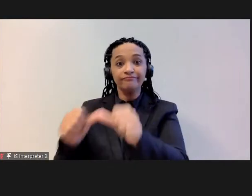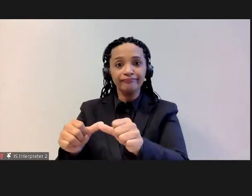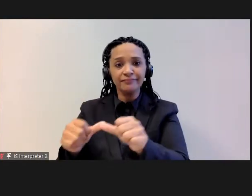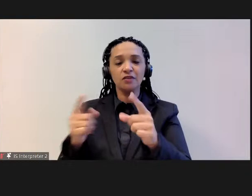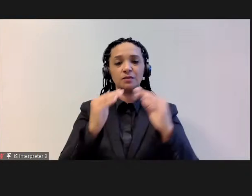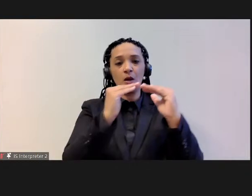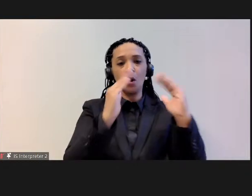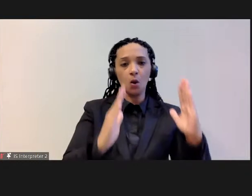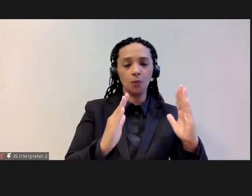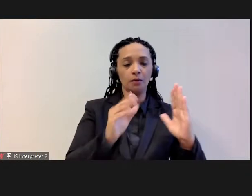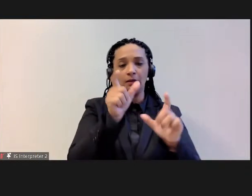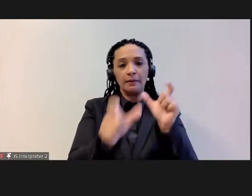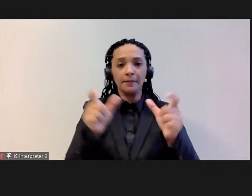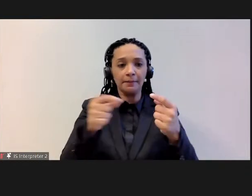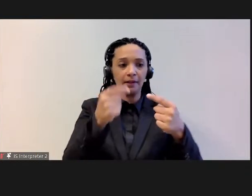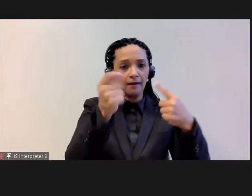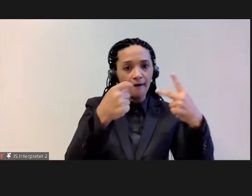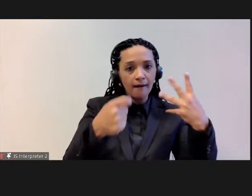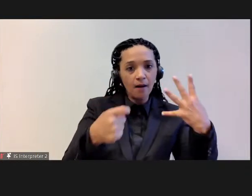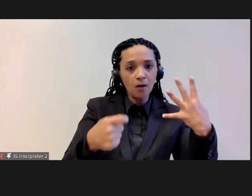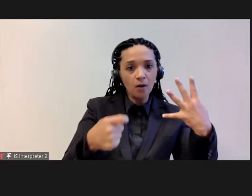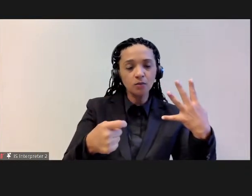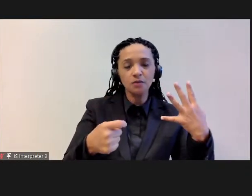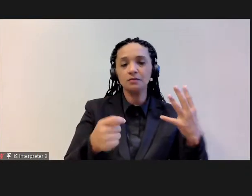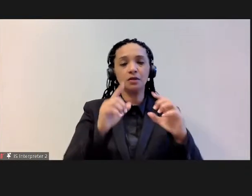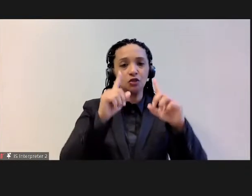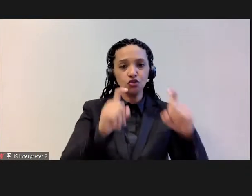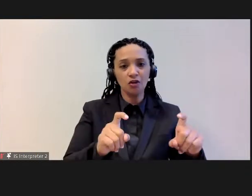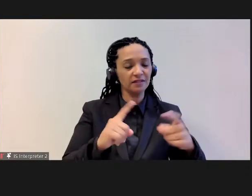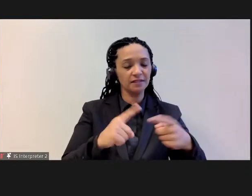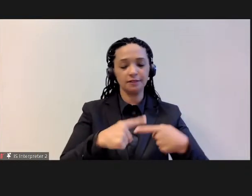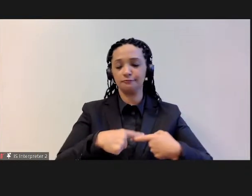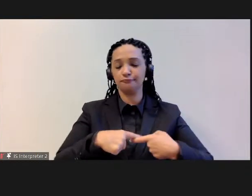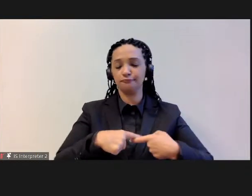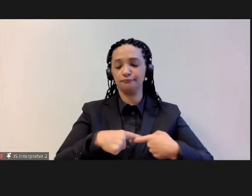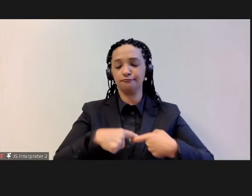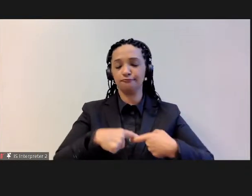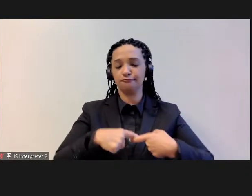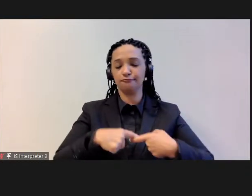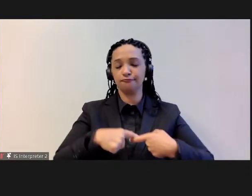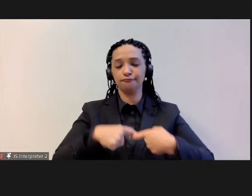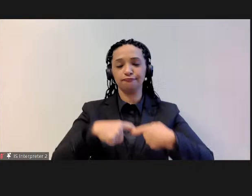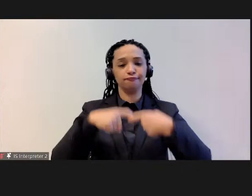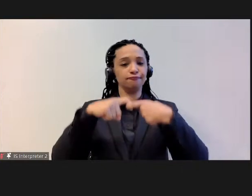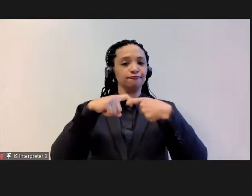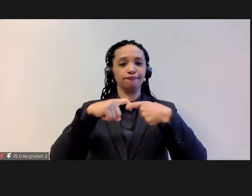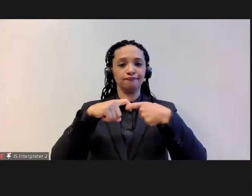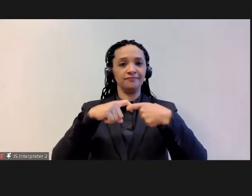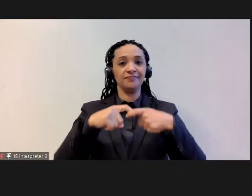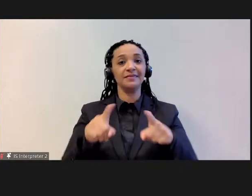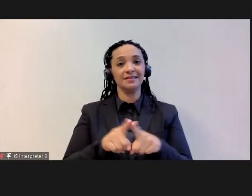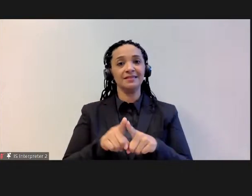housing censuses. Household-based sample surveys and even vital statistics were brought to a halt.